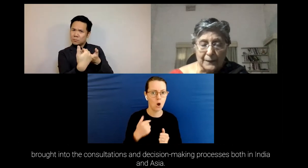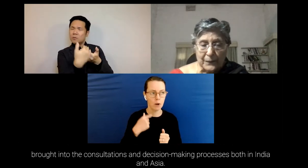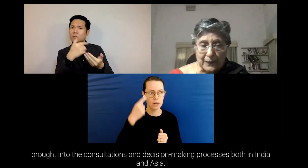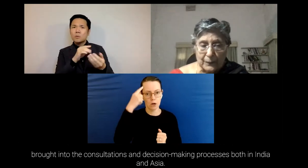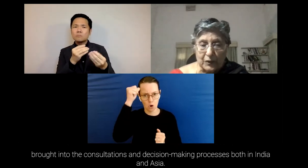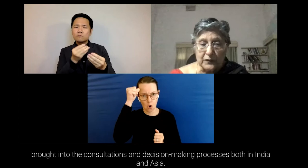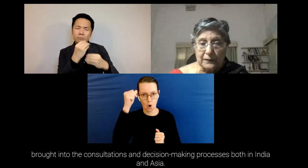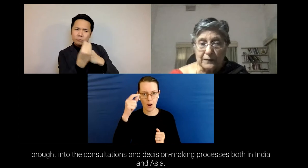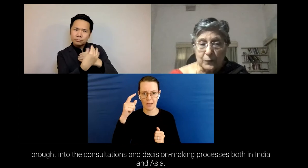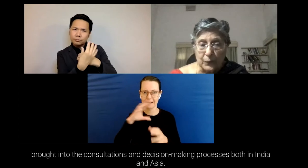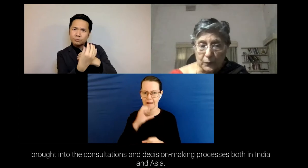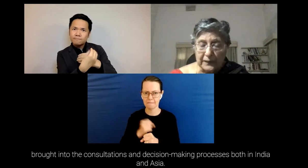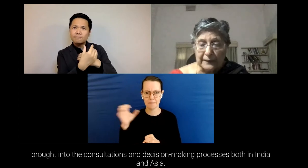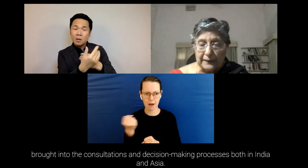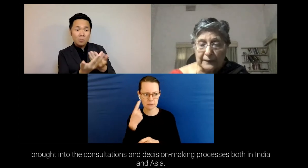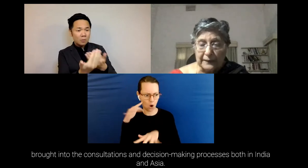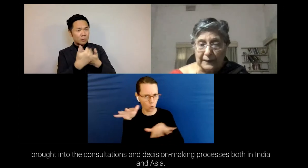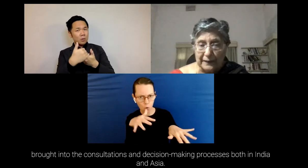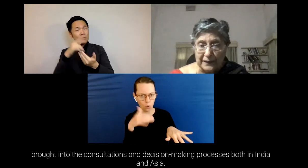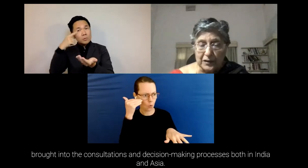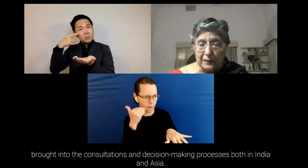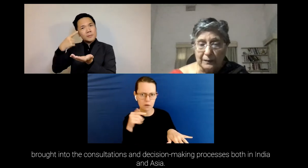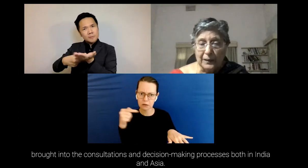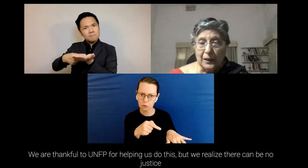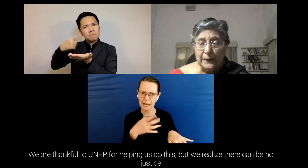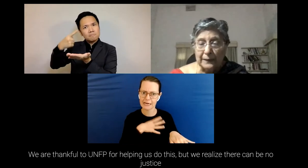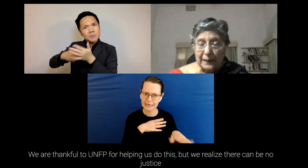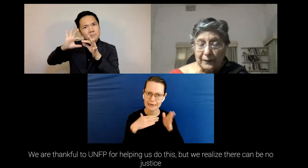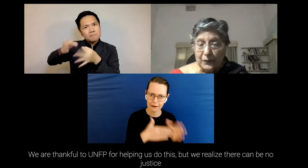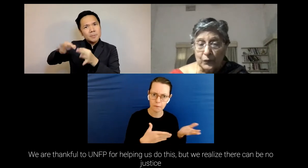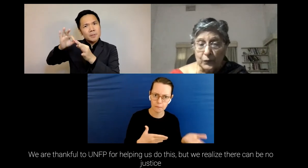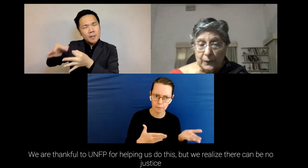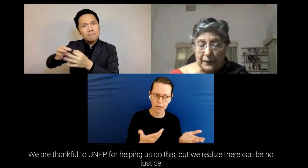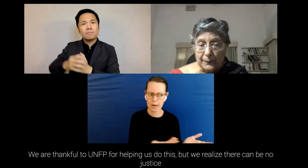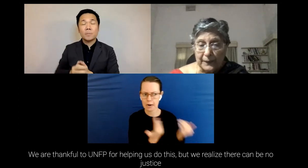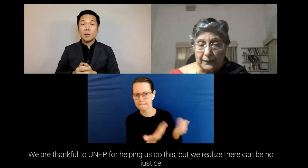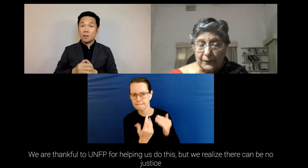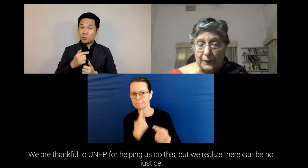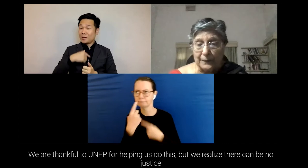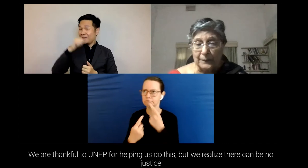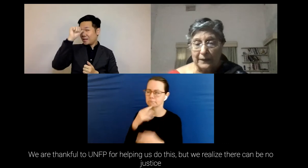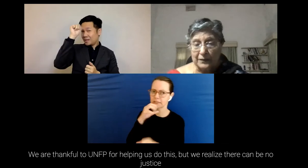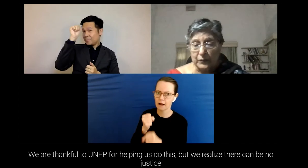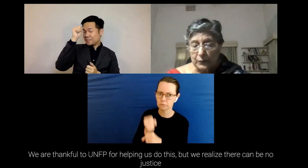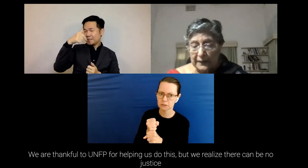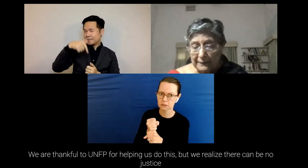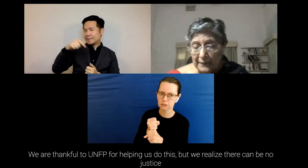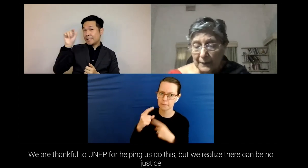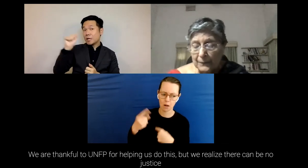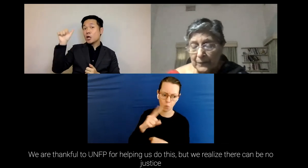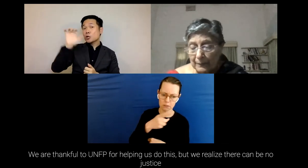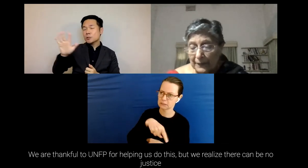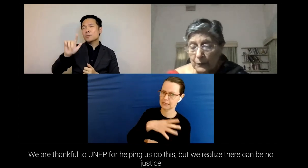decision-making processes, both in India, in Asia. We are thankful to UNFPA for helping us do